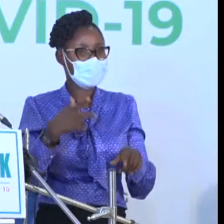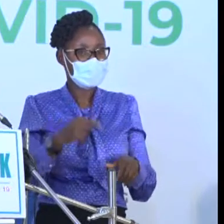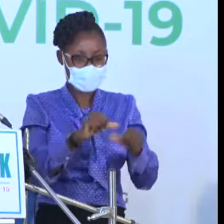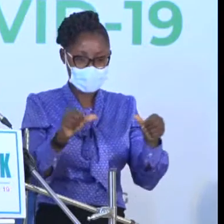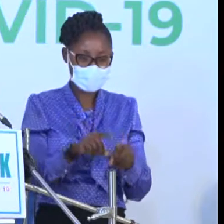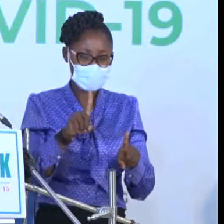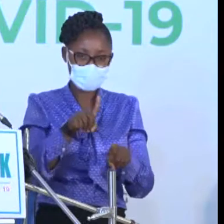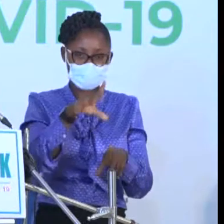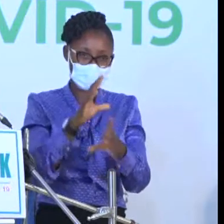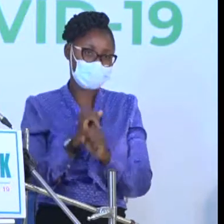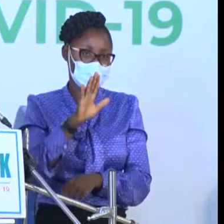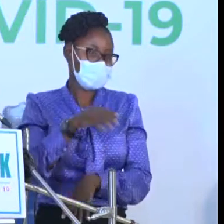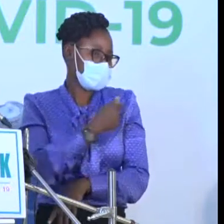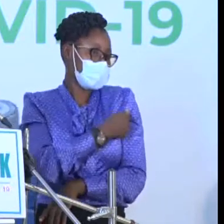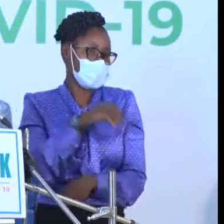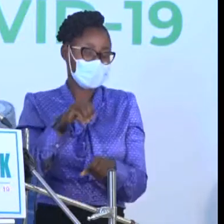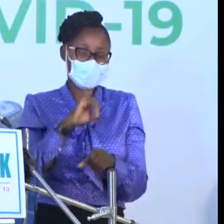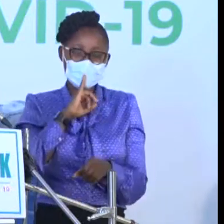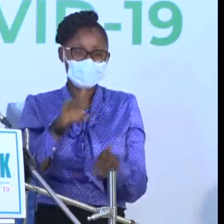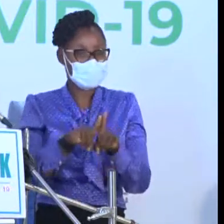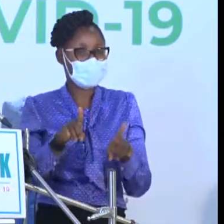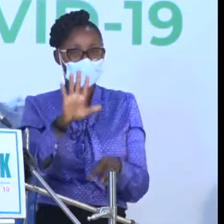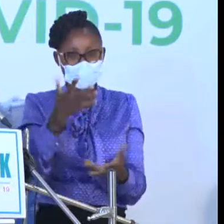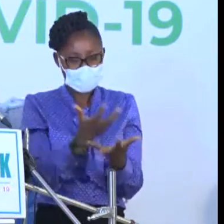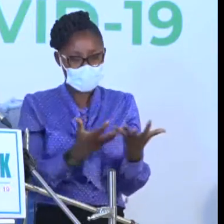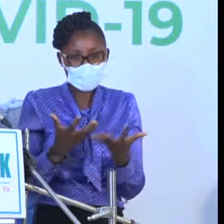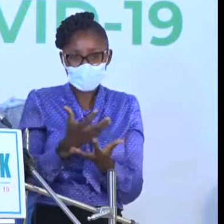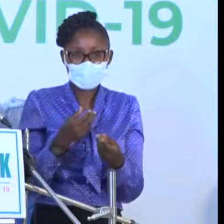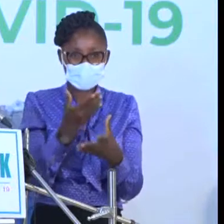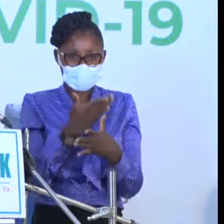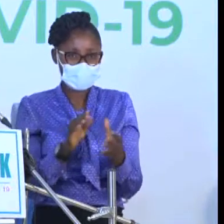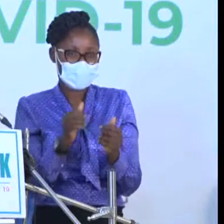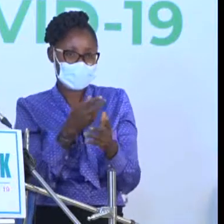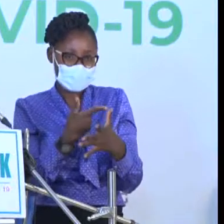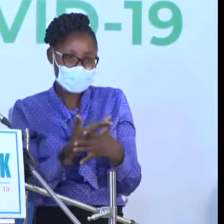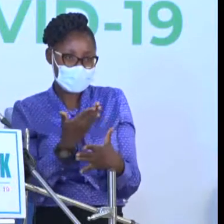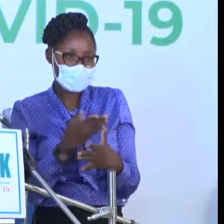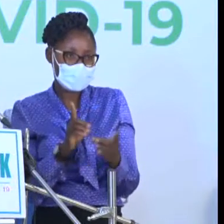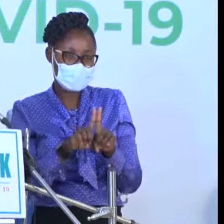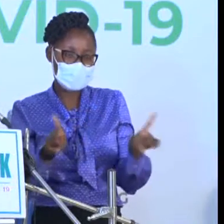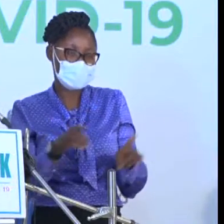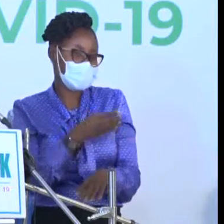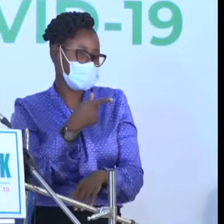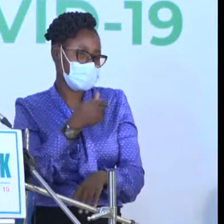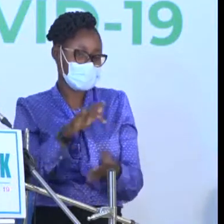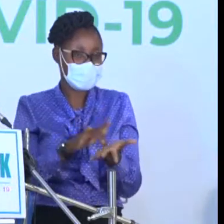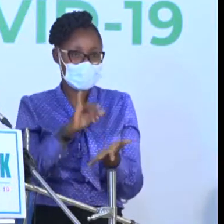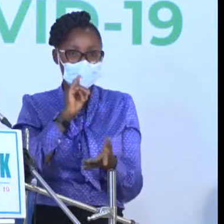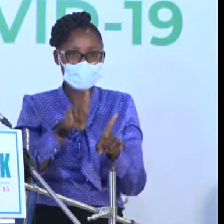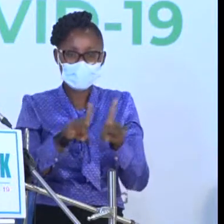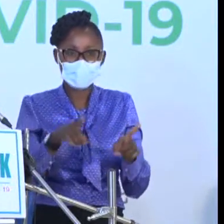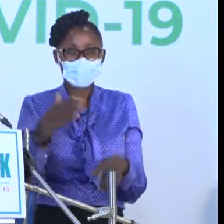country is different. The interactions between different drugs people are taking. So there are many circumstances that need to be